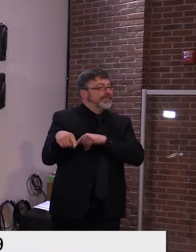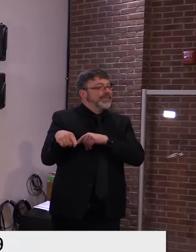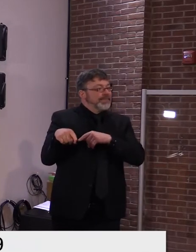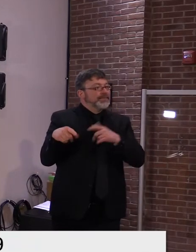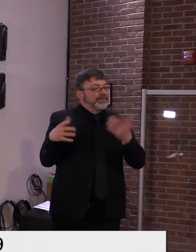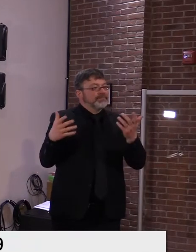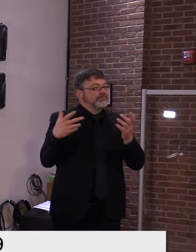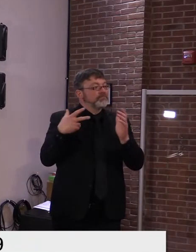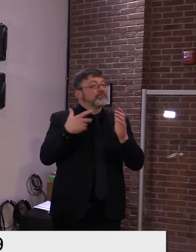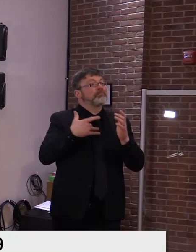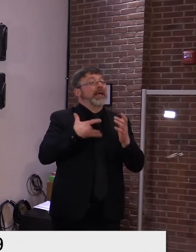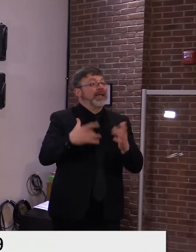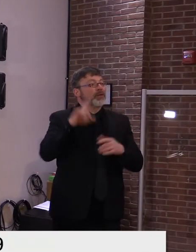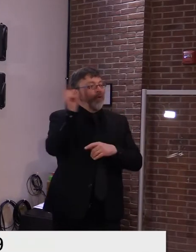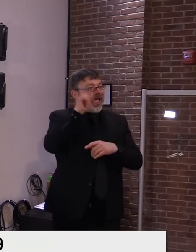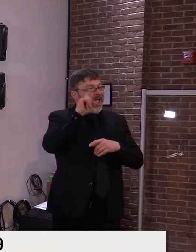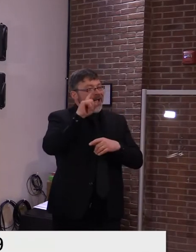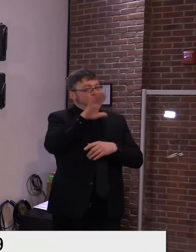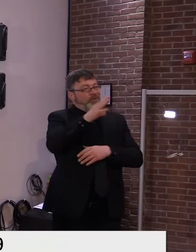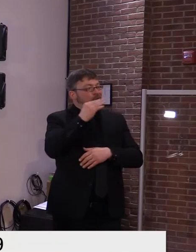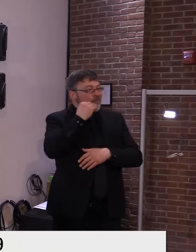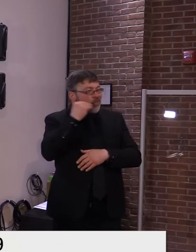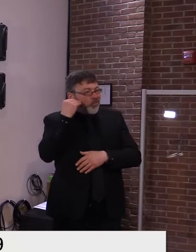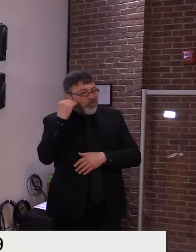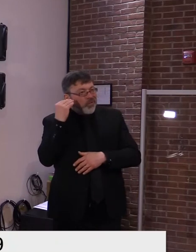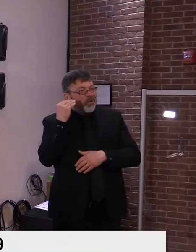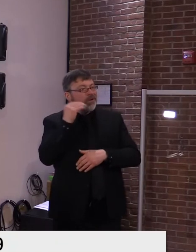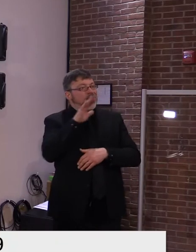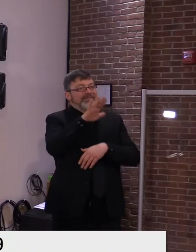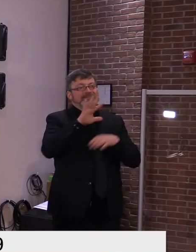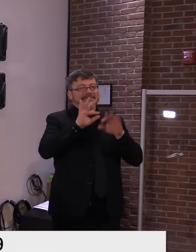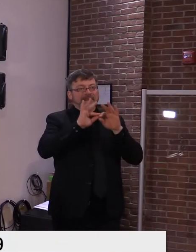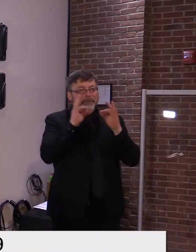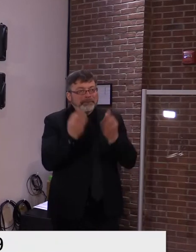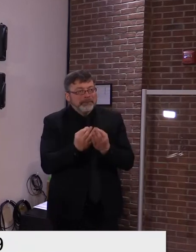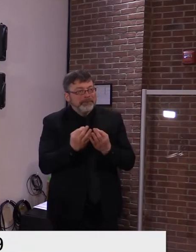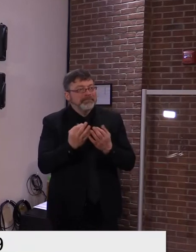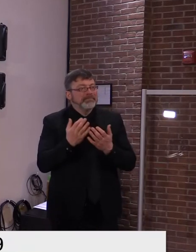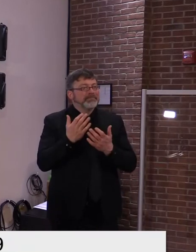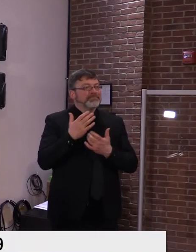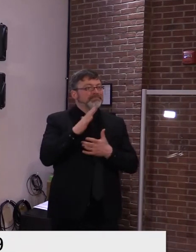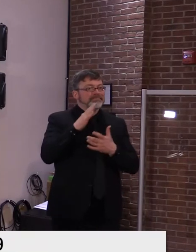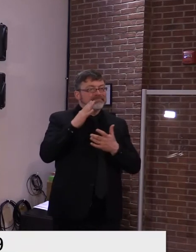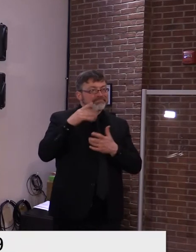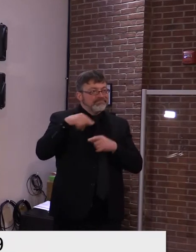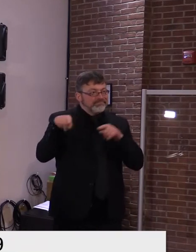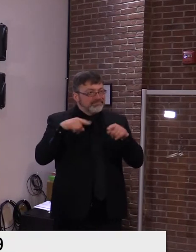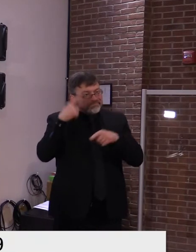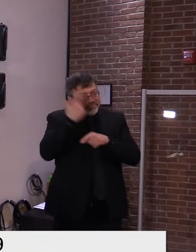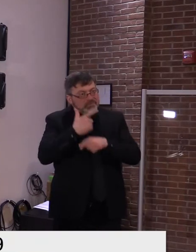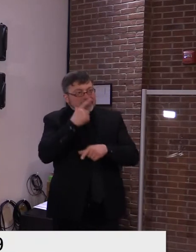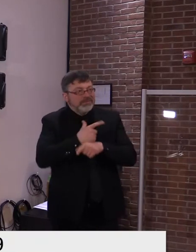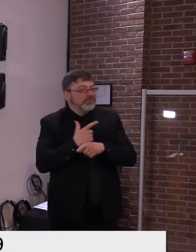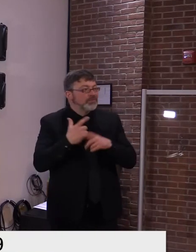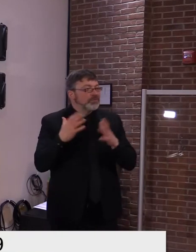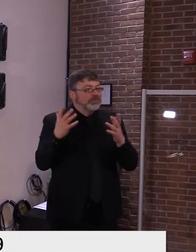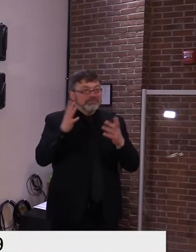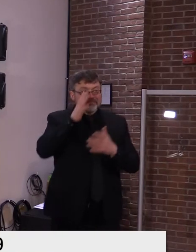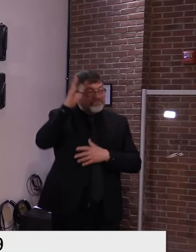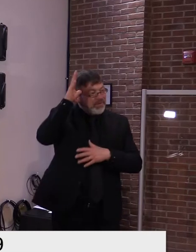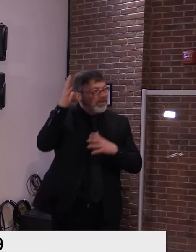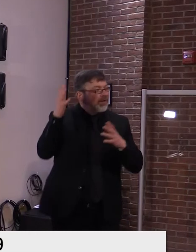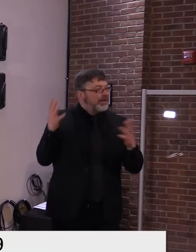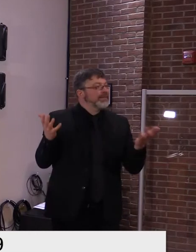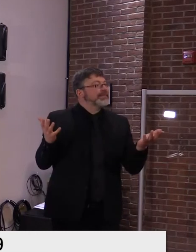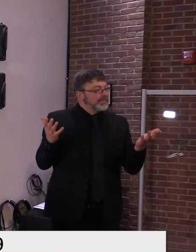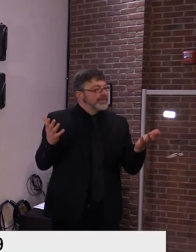contact, as opposed to anything else. And even in our school data, most of the time, if we have